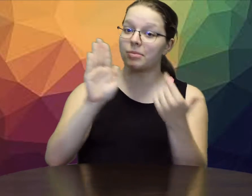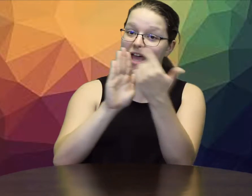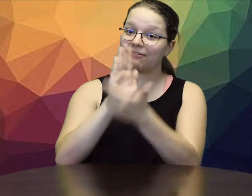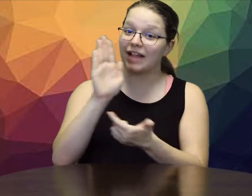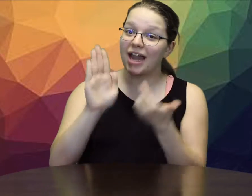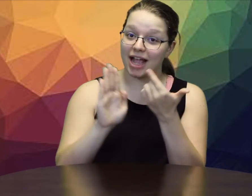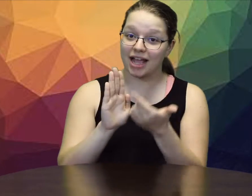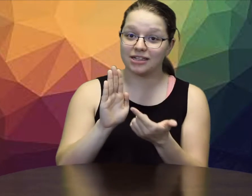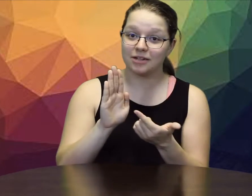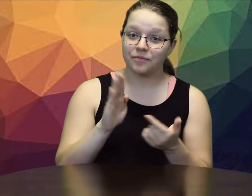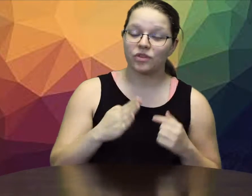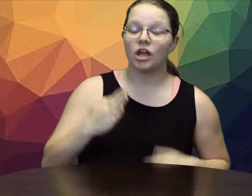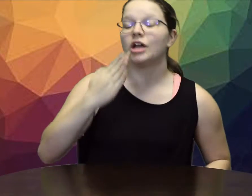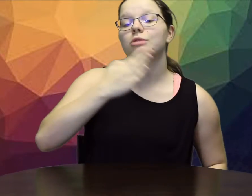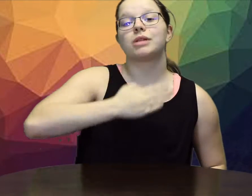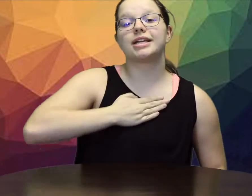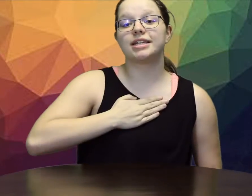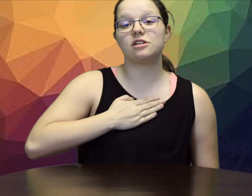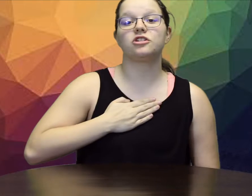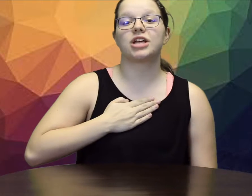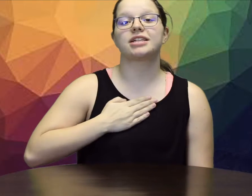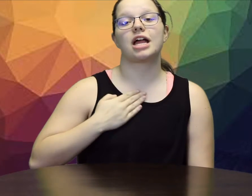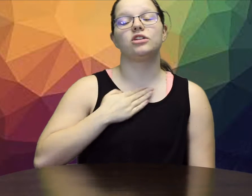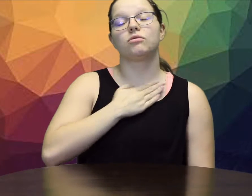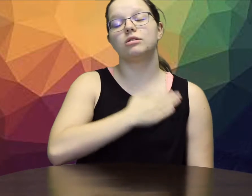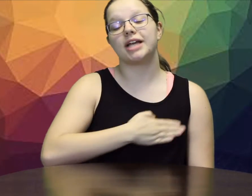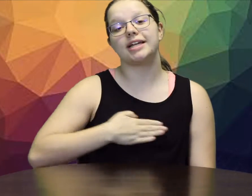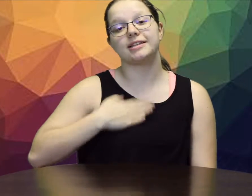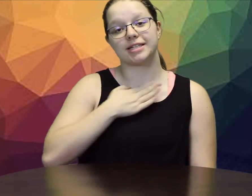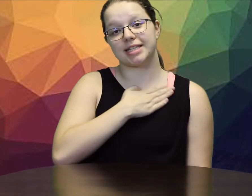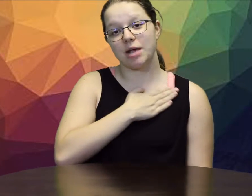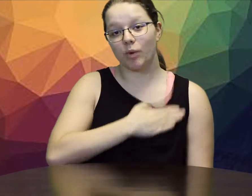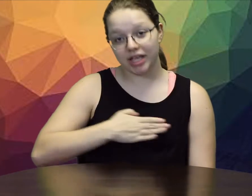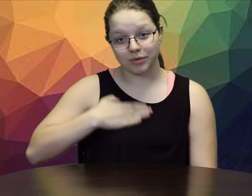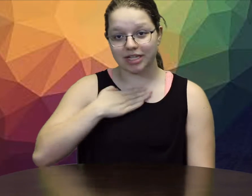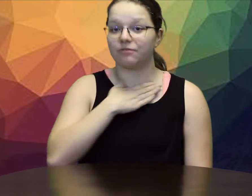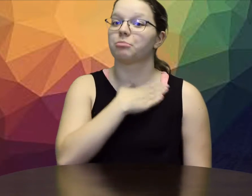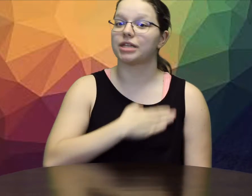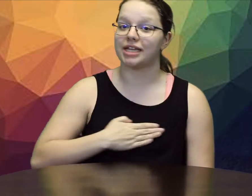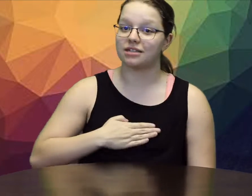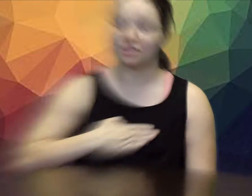that flat hand. You place it in your chest and you rotate it the same way you did for please.